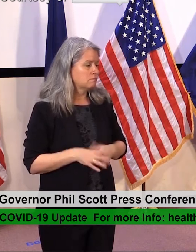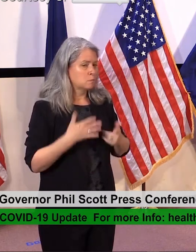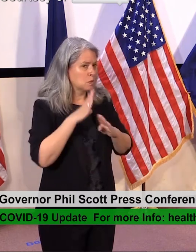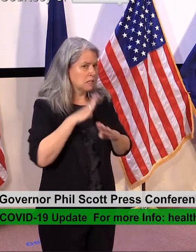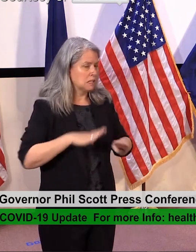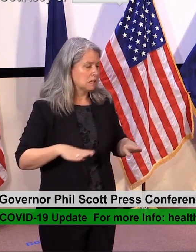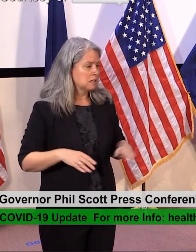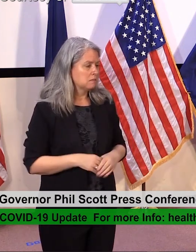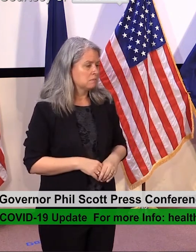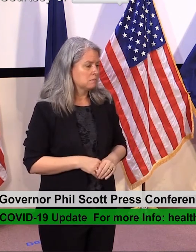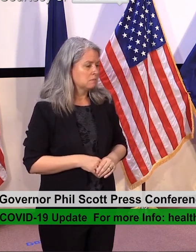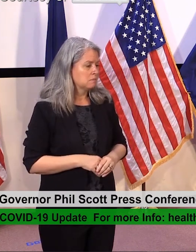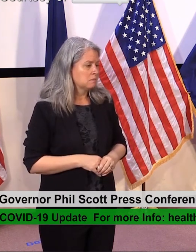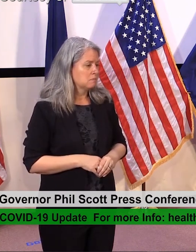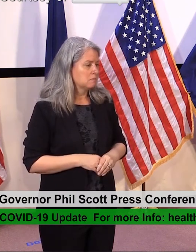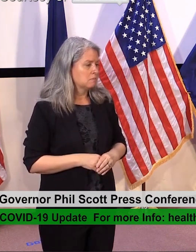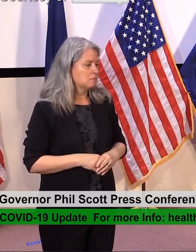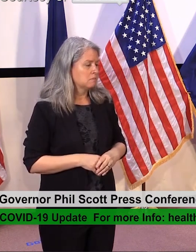Dana, star 6 to unmute.